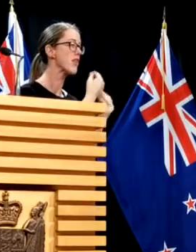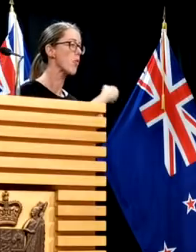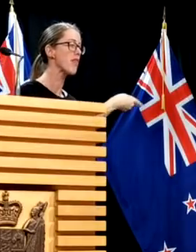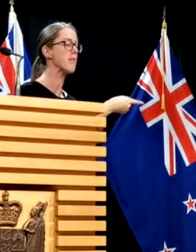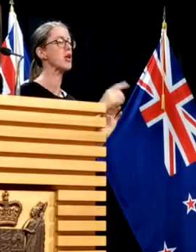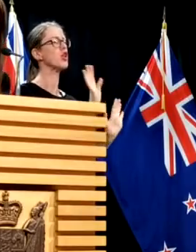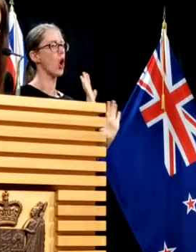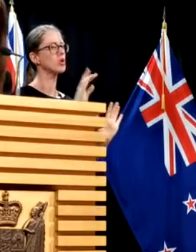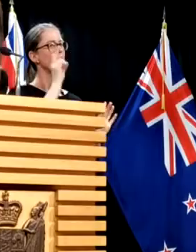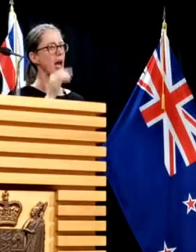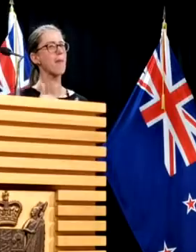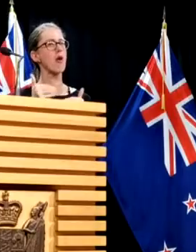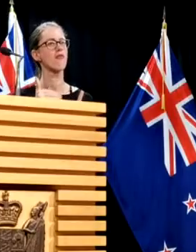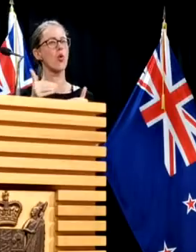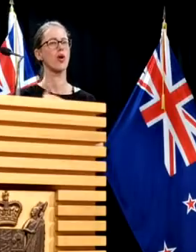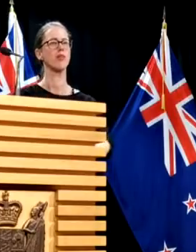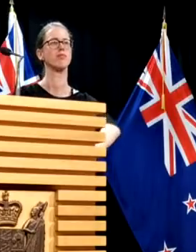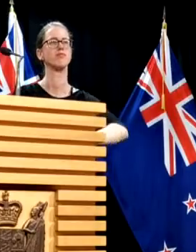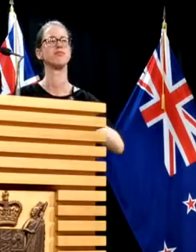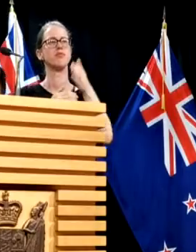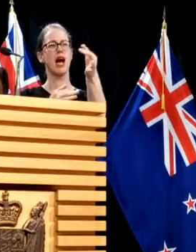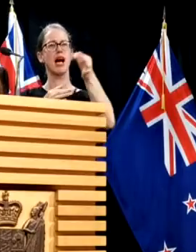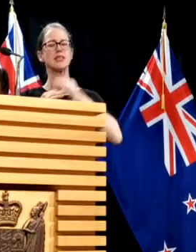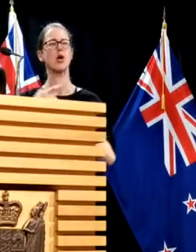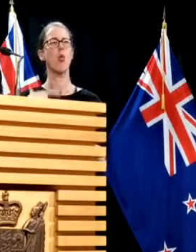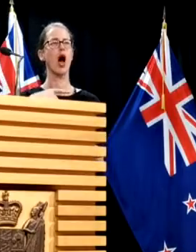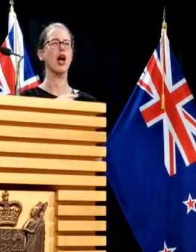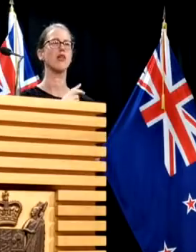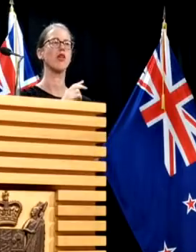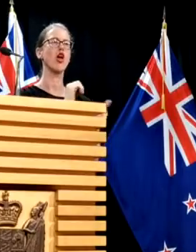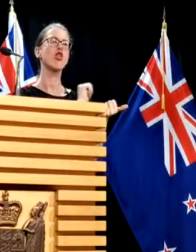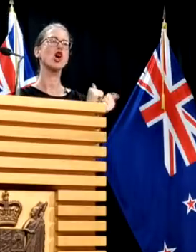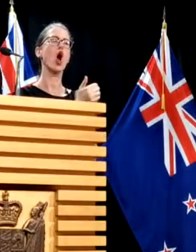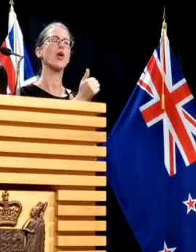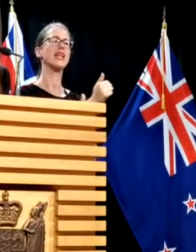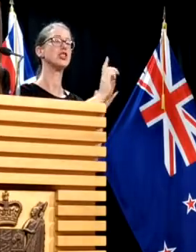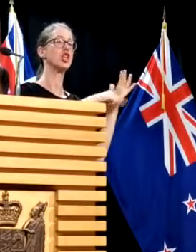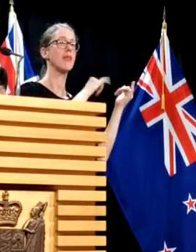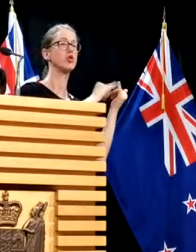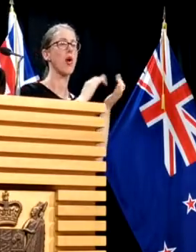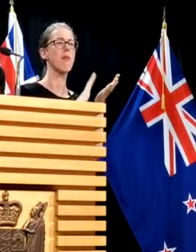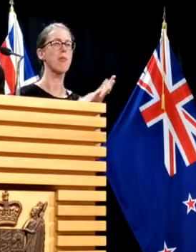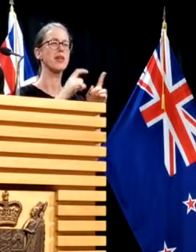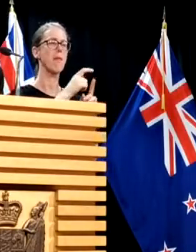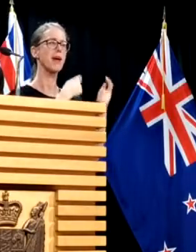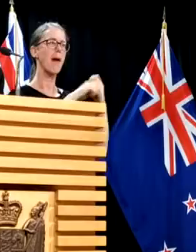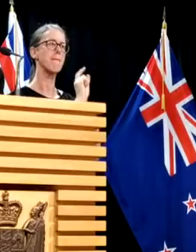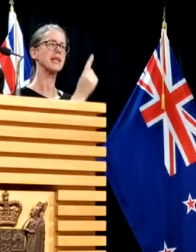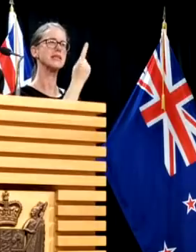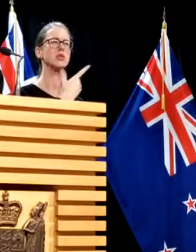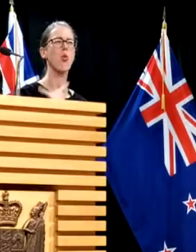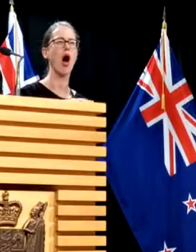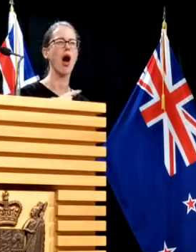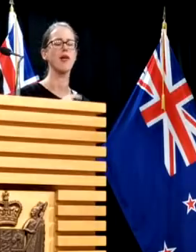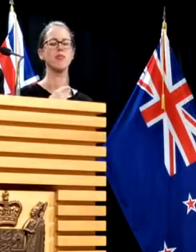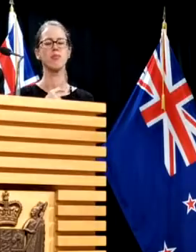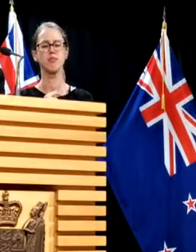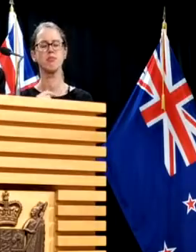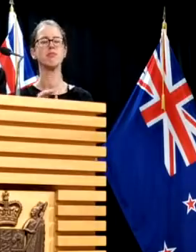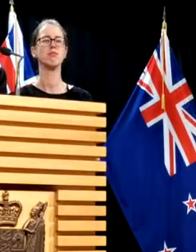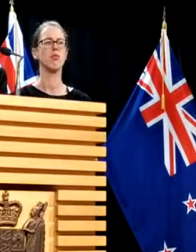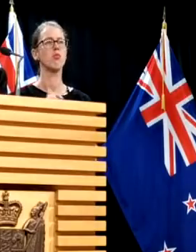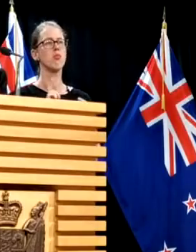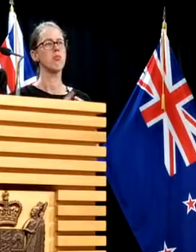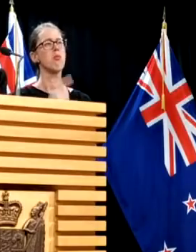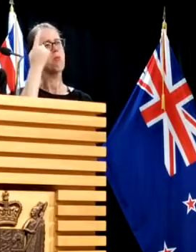you land on the James Shaw and Madame Davidson as the two ministers? Well, two reasons. Firstly, it does make good sense to